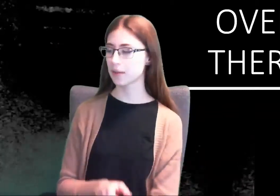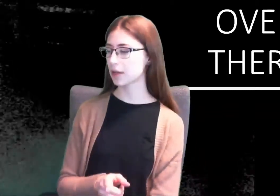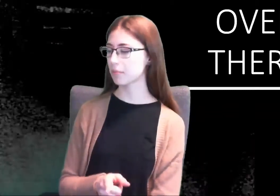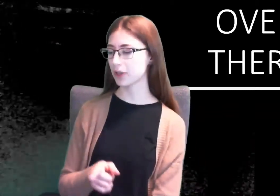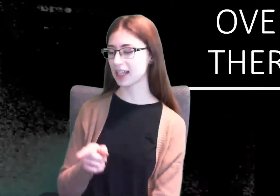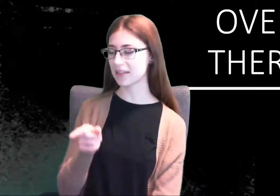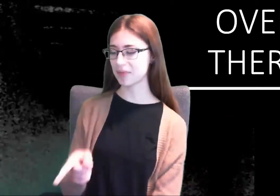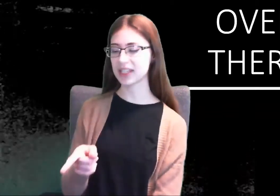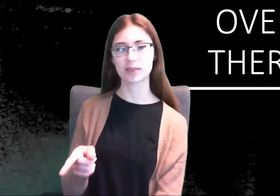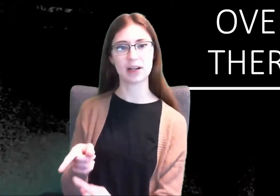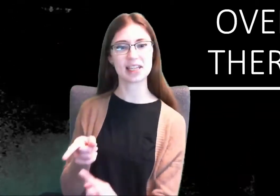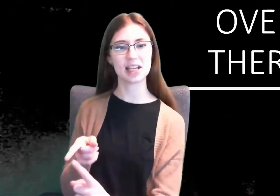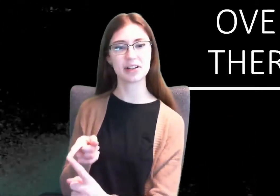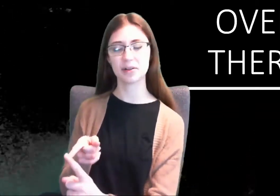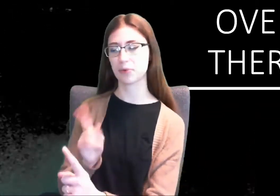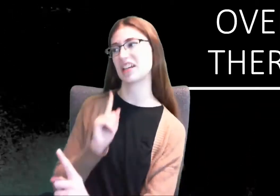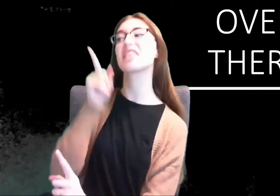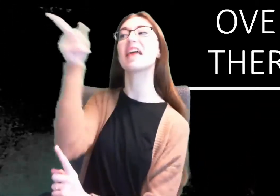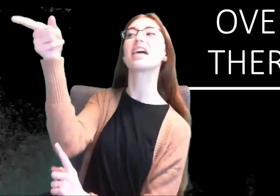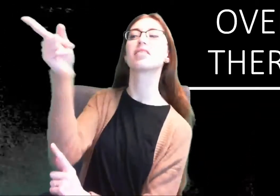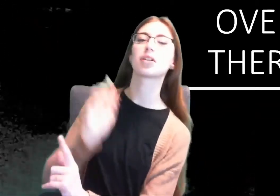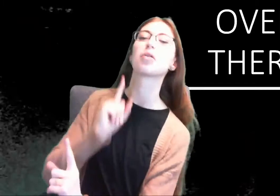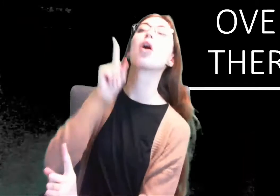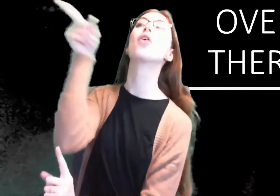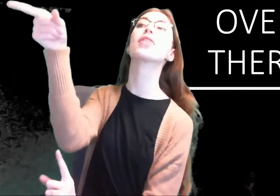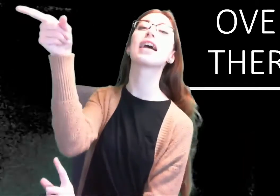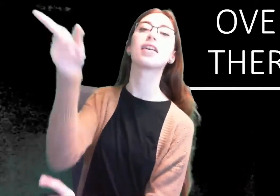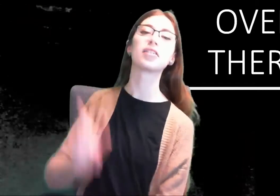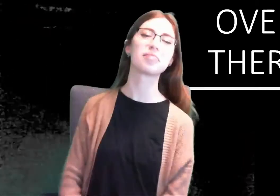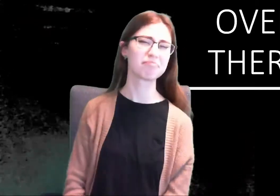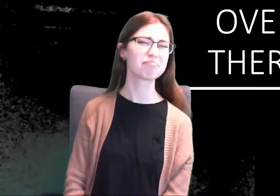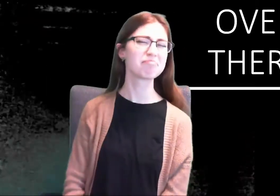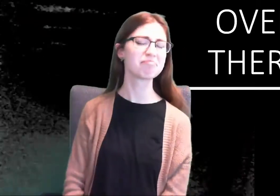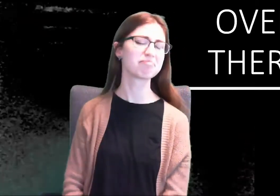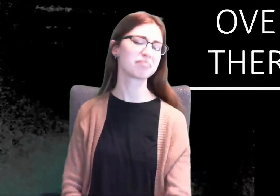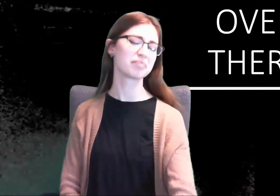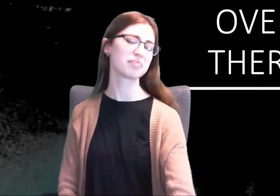not pointing at this right here. I'm pointing at that, over there.